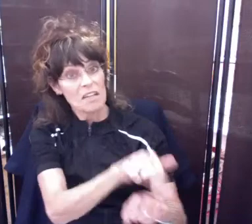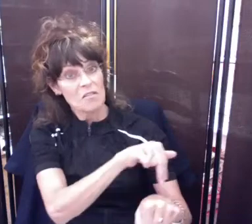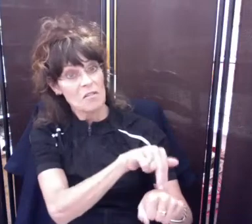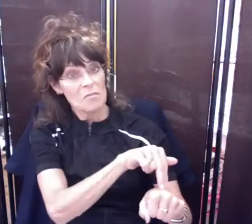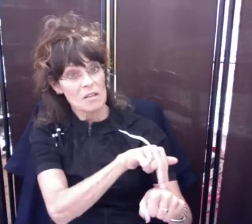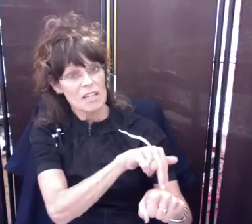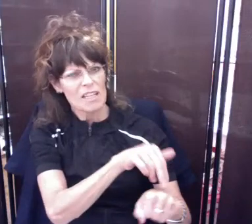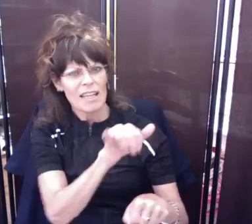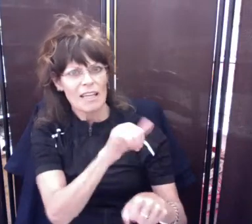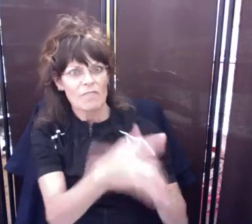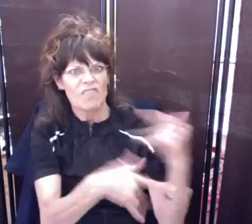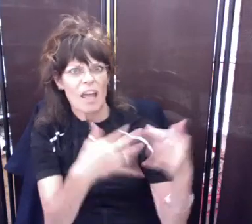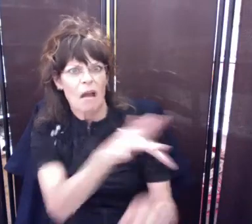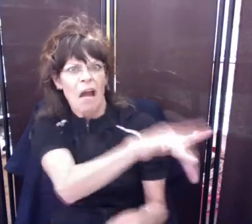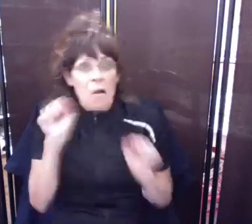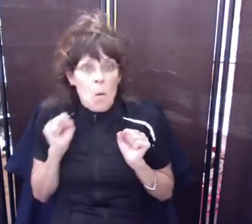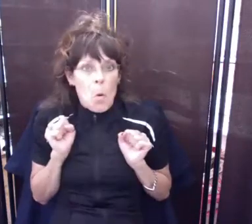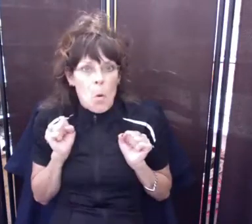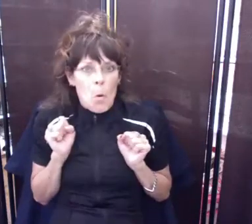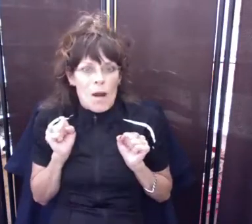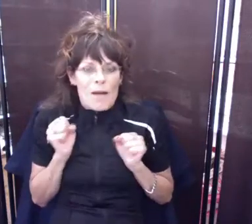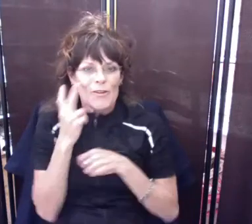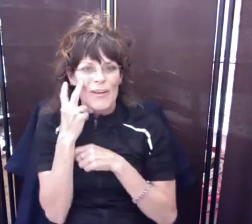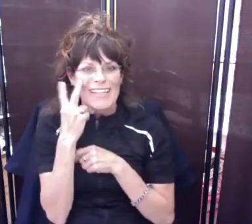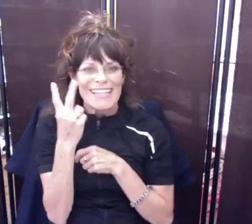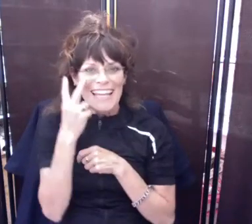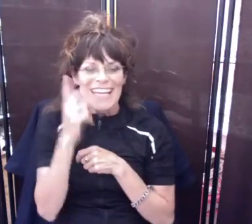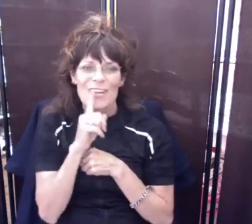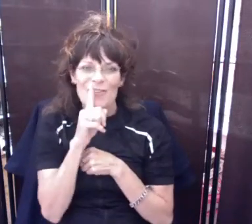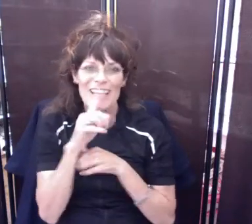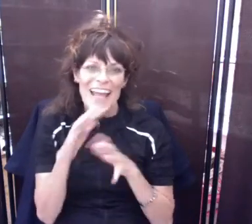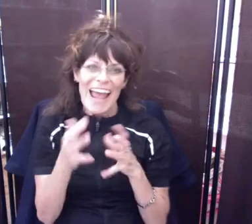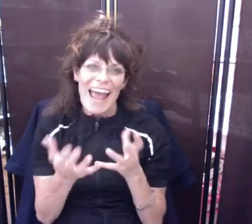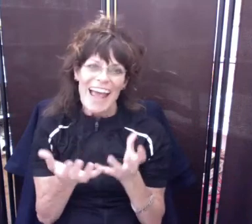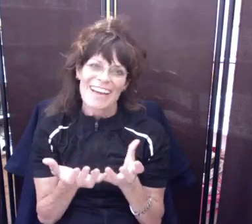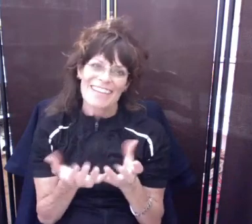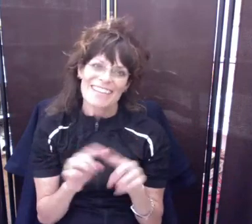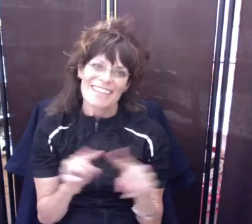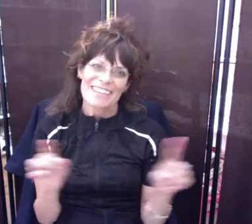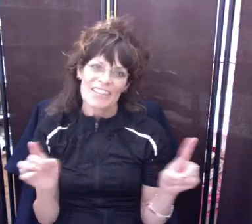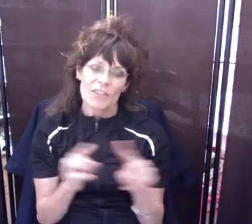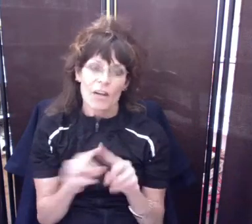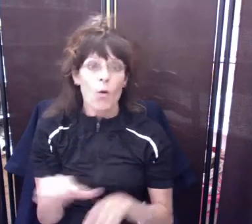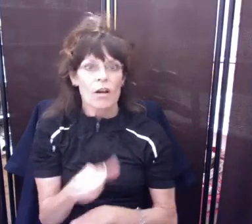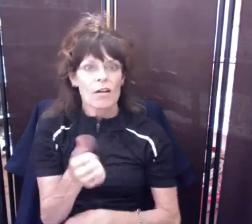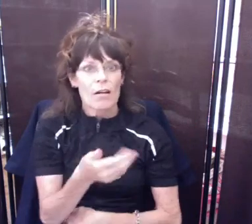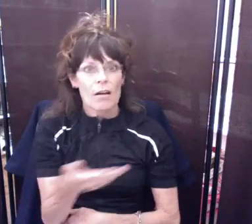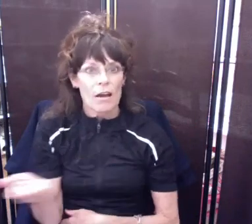flame. And so I see reality today in a different way. And another thing that